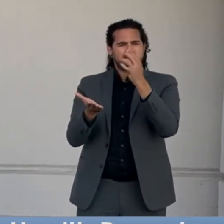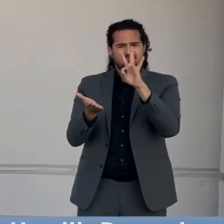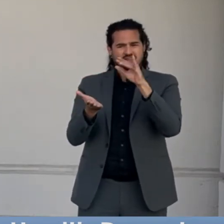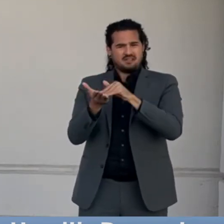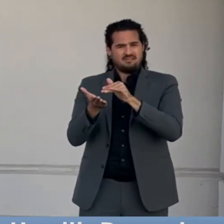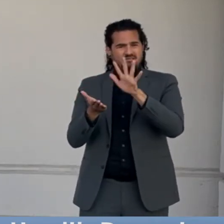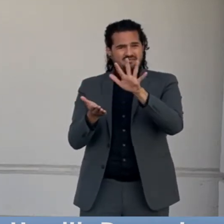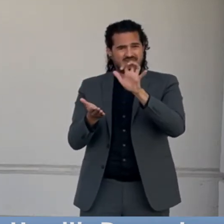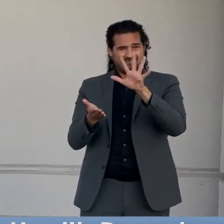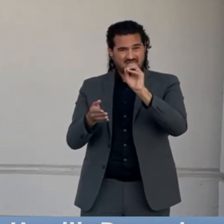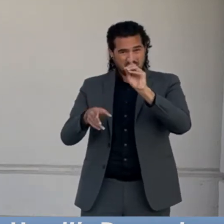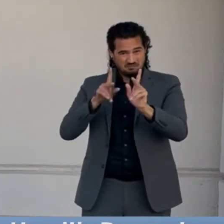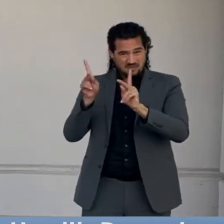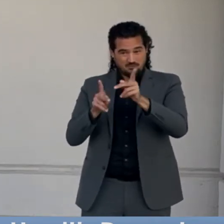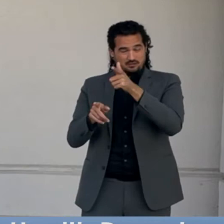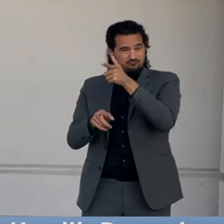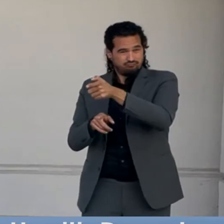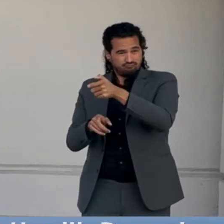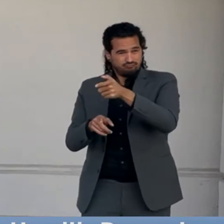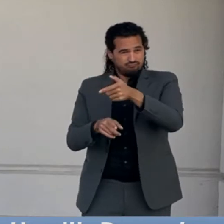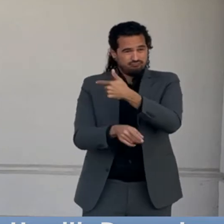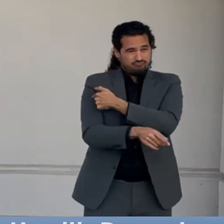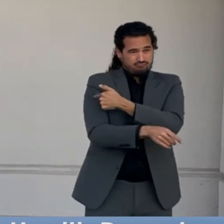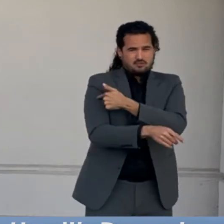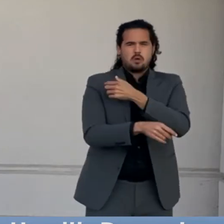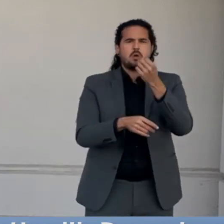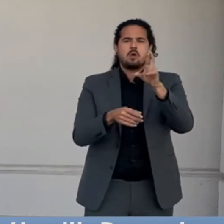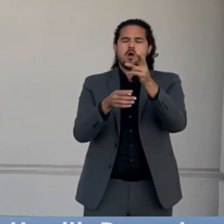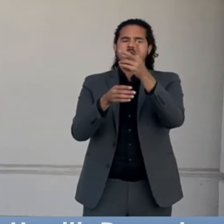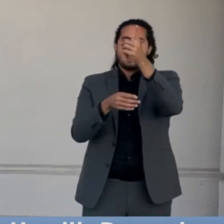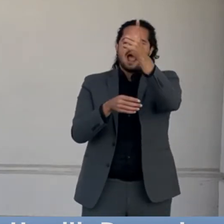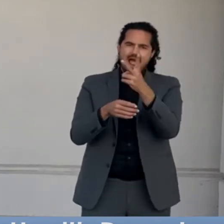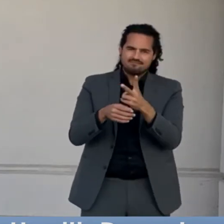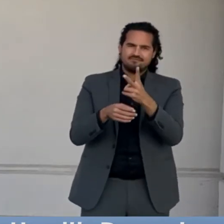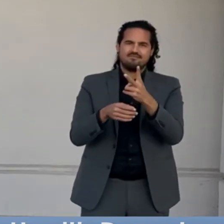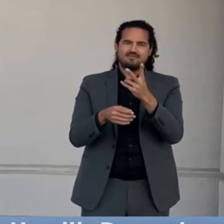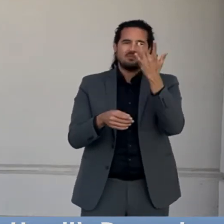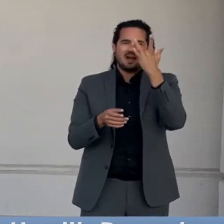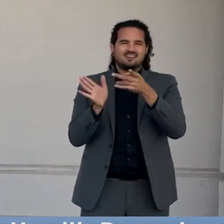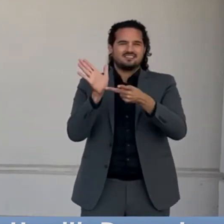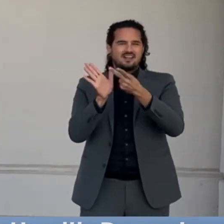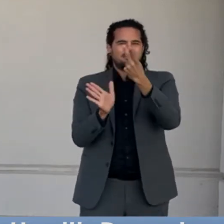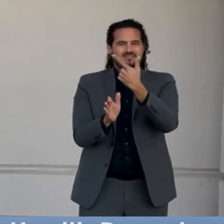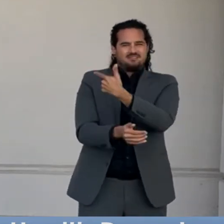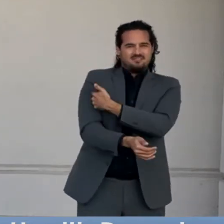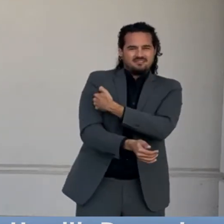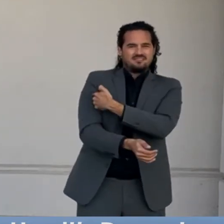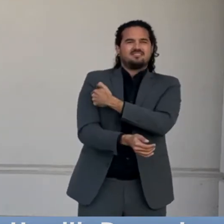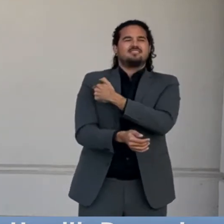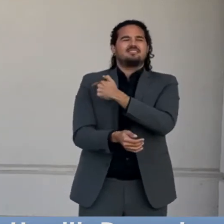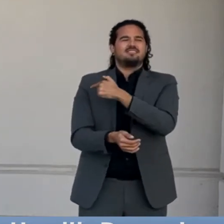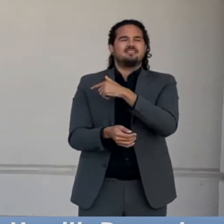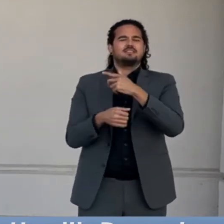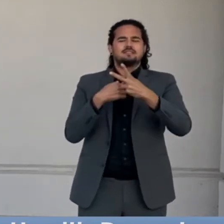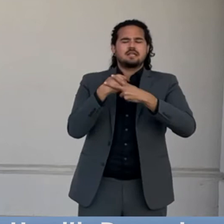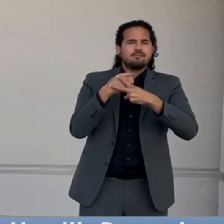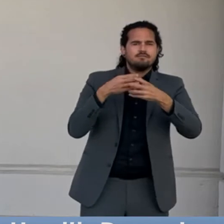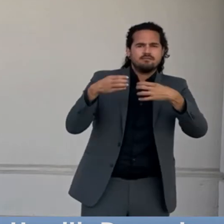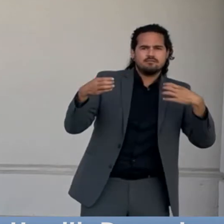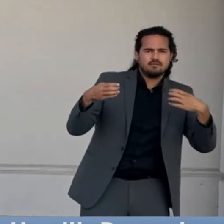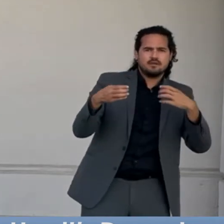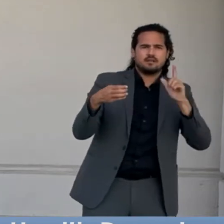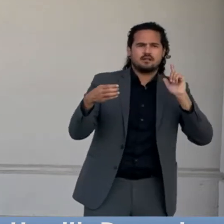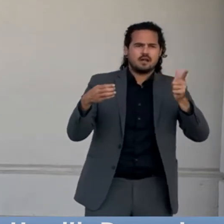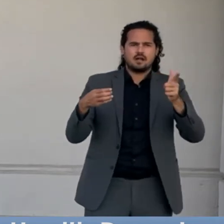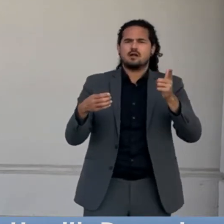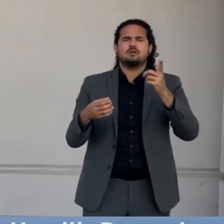17,550 people, or is it to do half of that amount and save the other half for the weeks to come for that second dose? Can you just